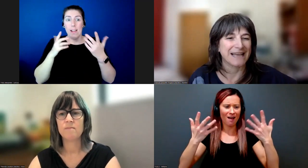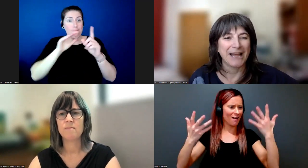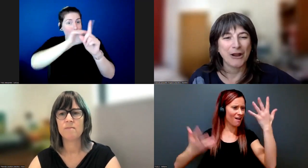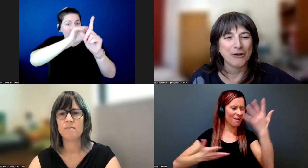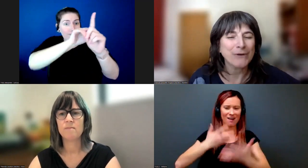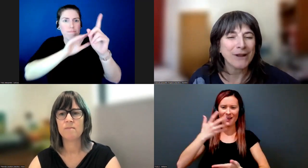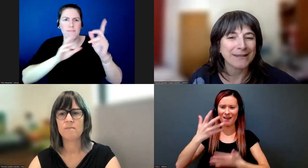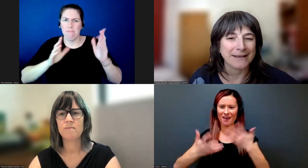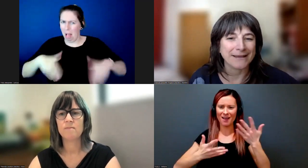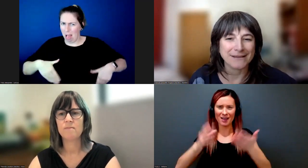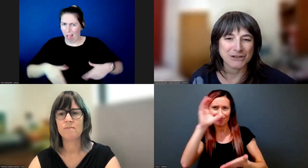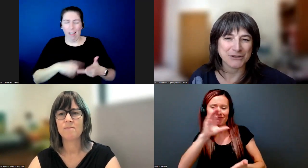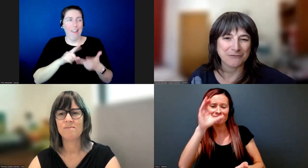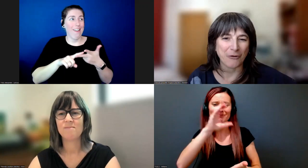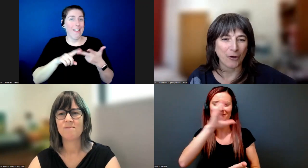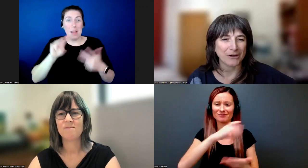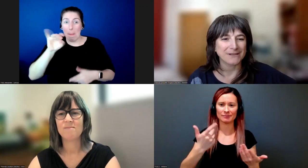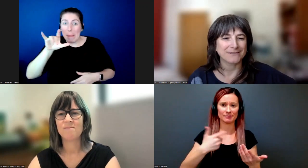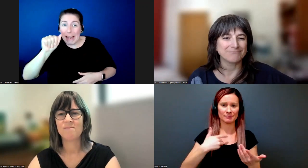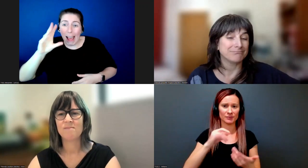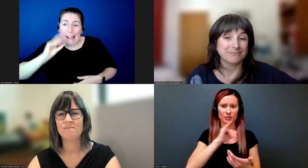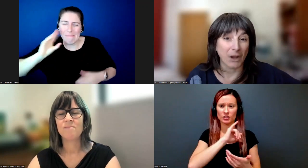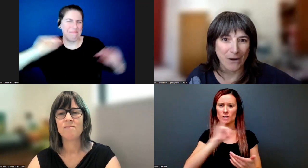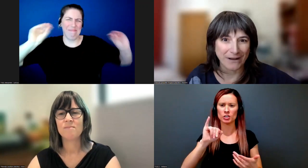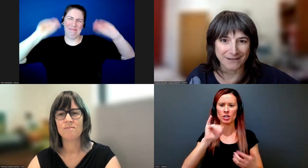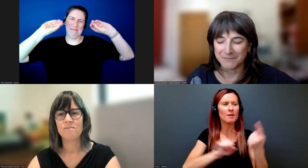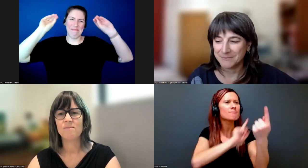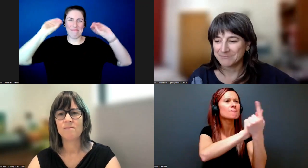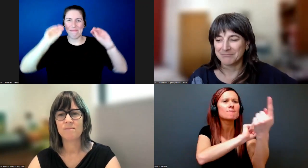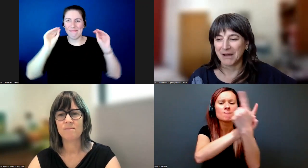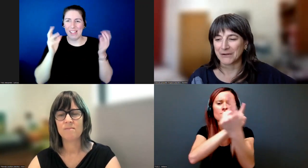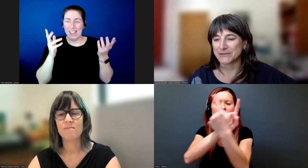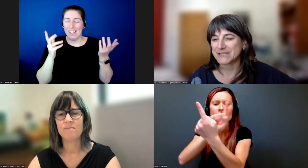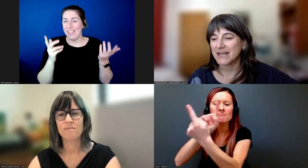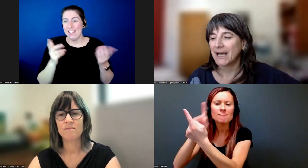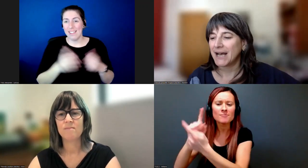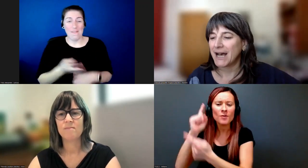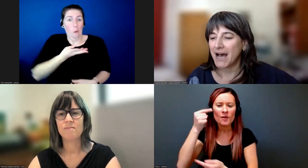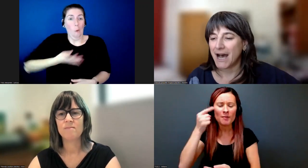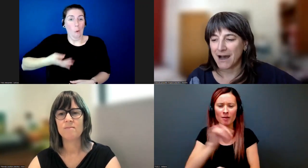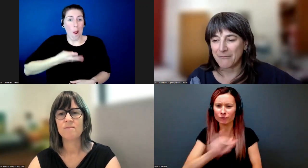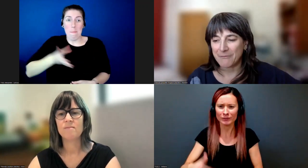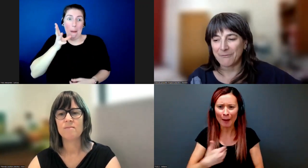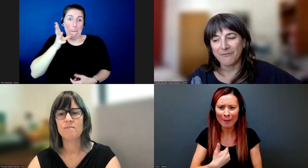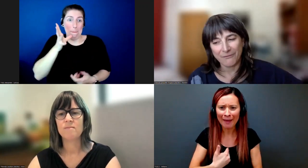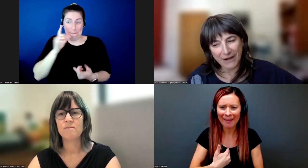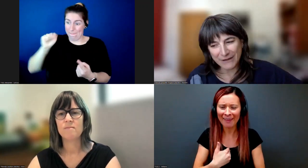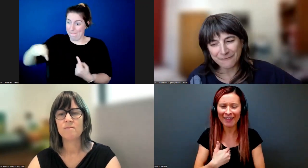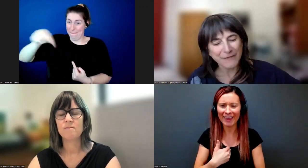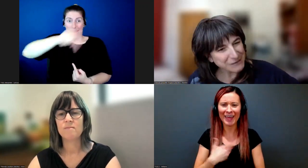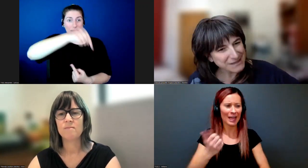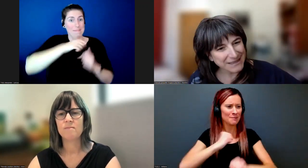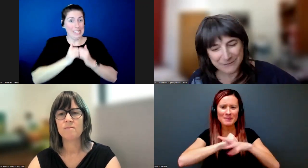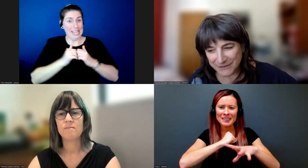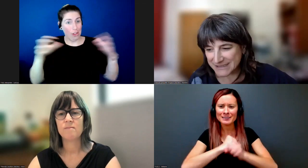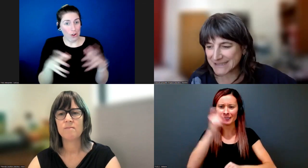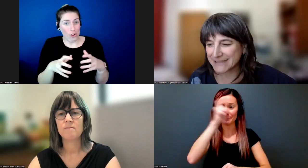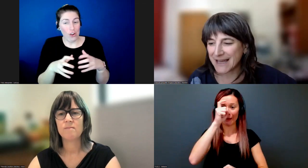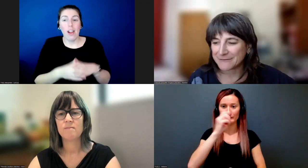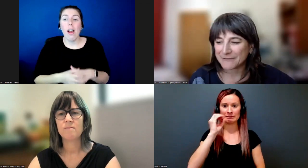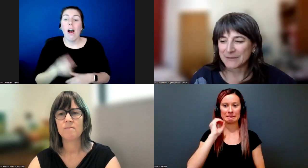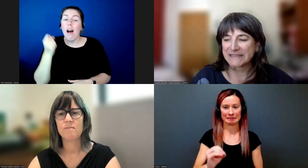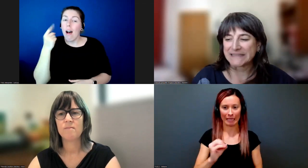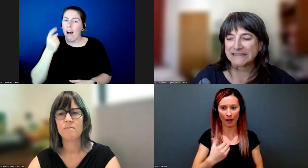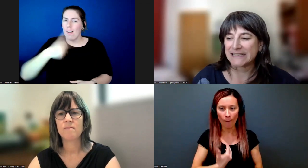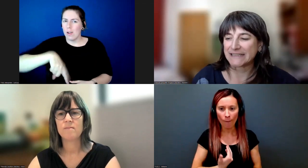skills, no nothing, just 4 random mothers. Very fiercely convinced